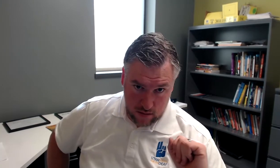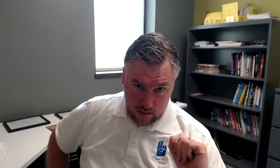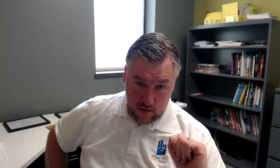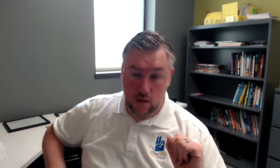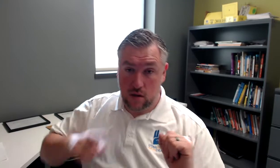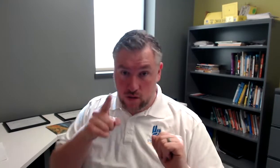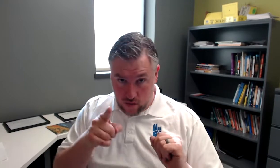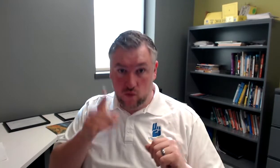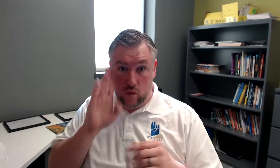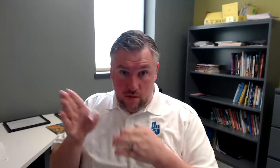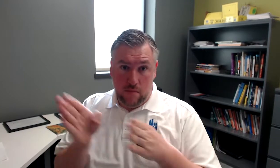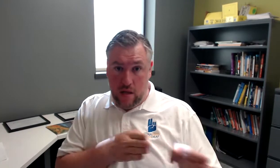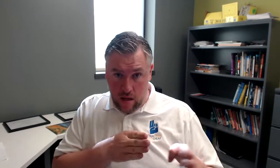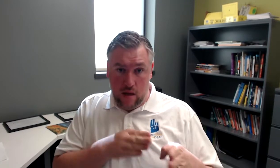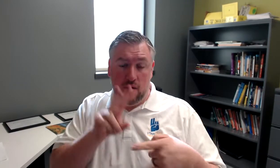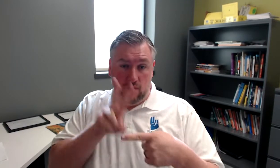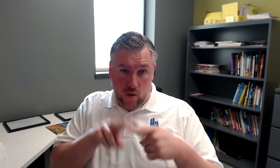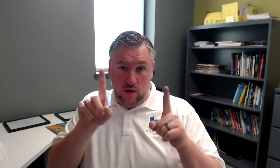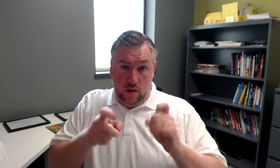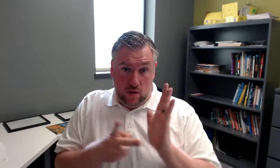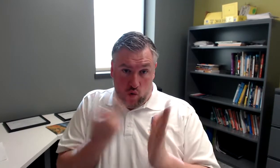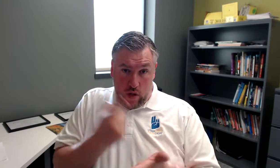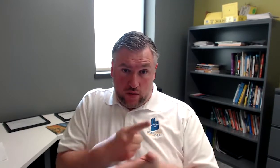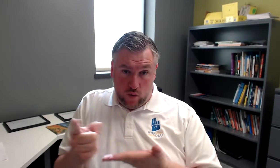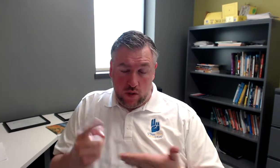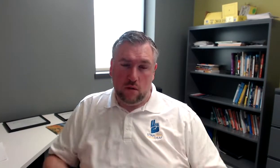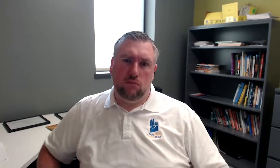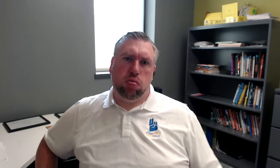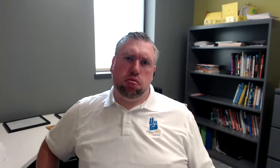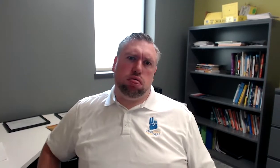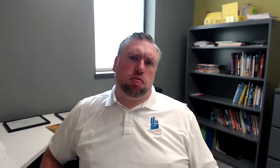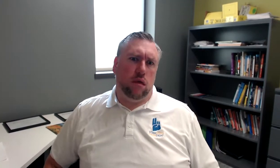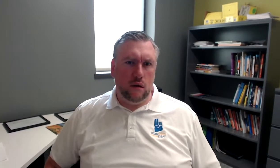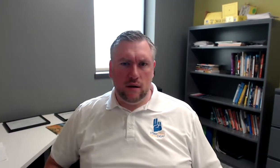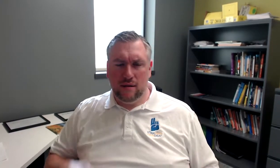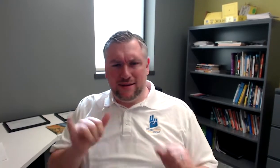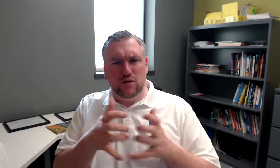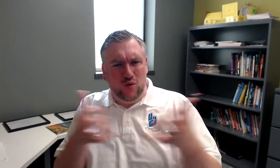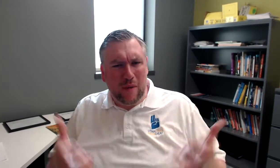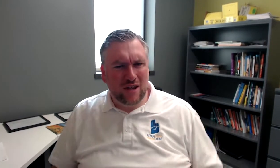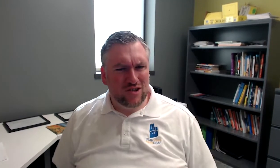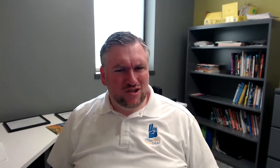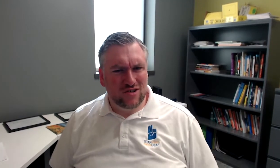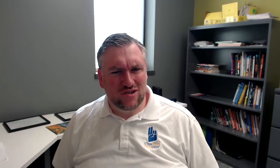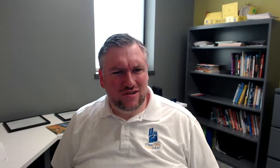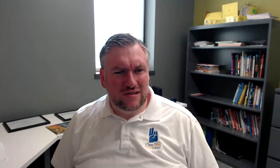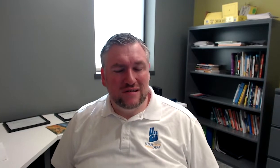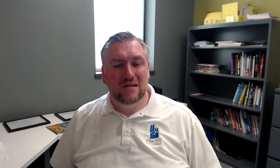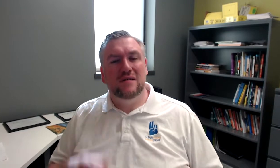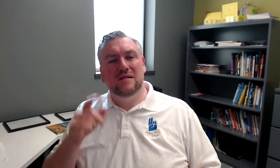tests. You're going to plan a vocab test twice a week? Oh, come on, that is too much.